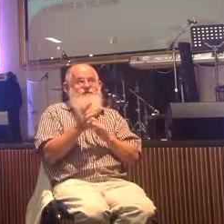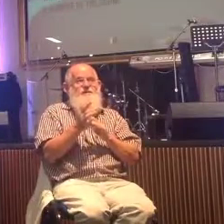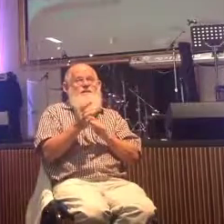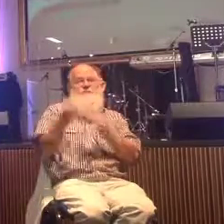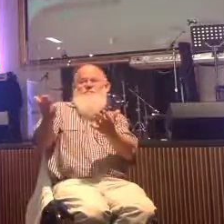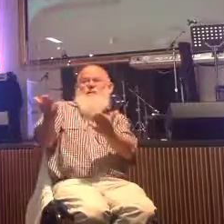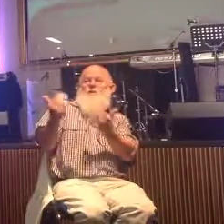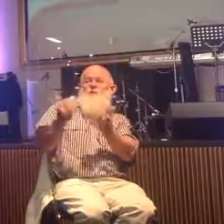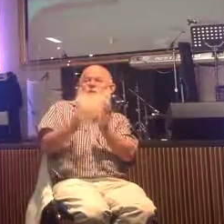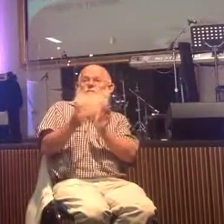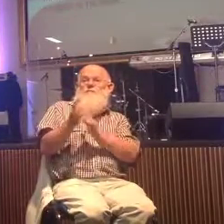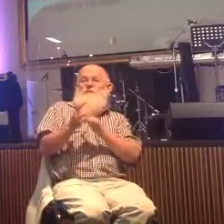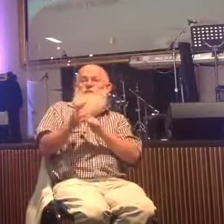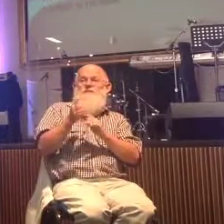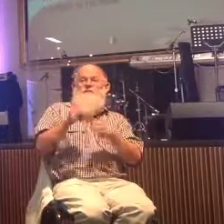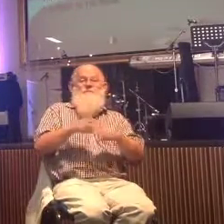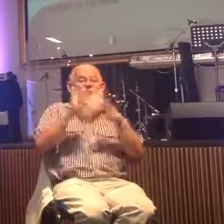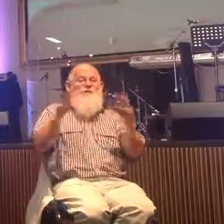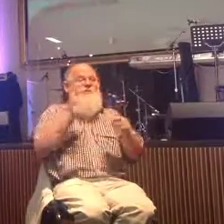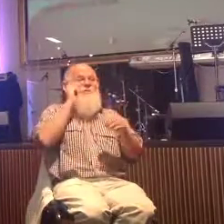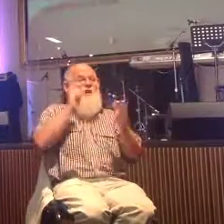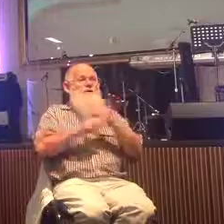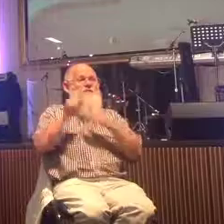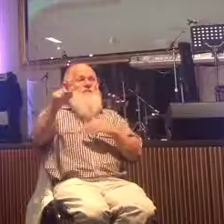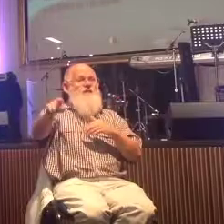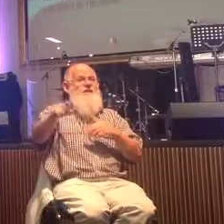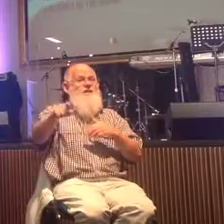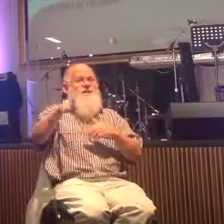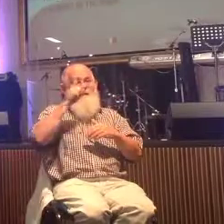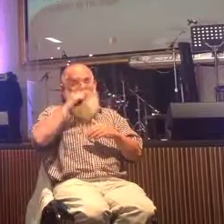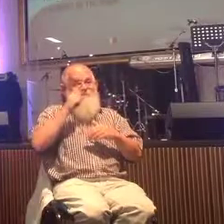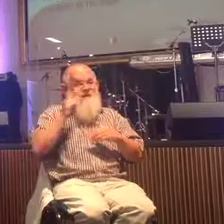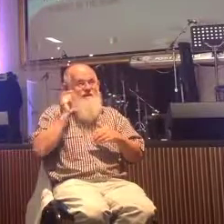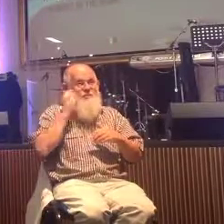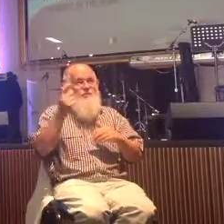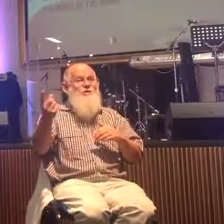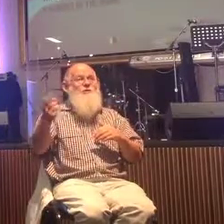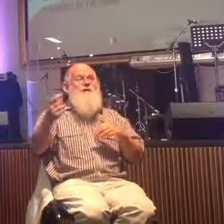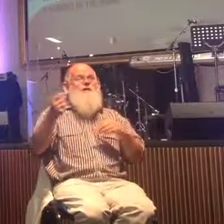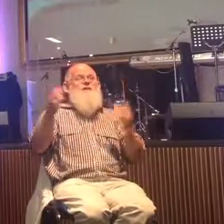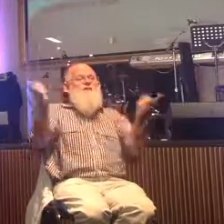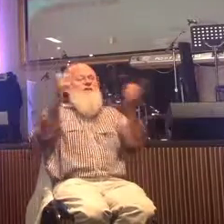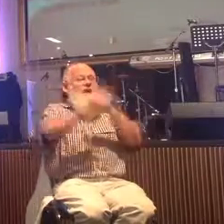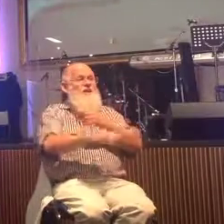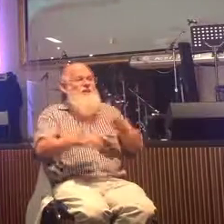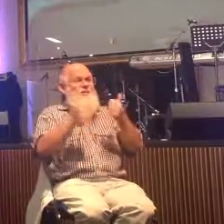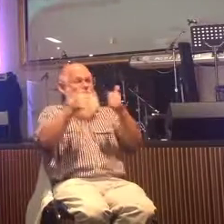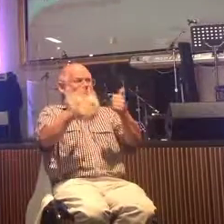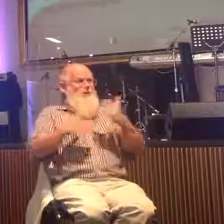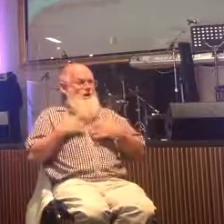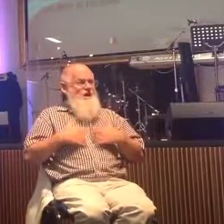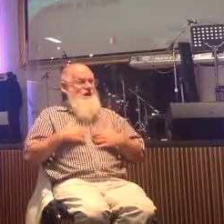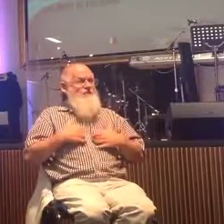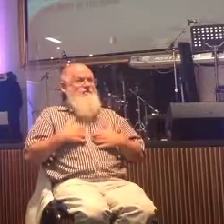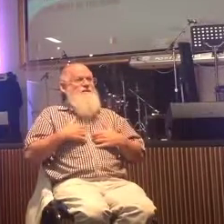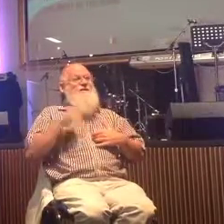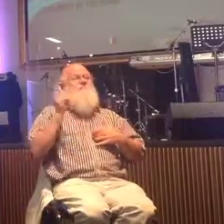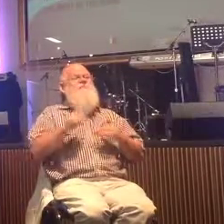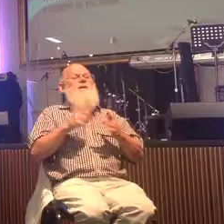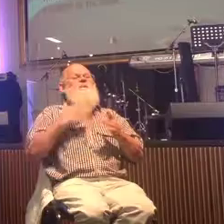changed, miracles would have happened. Yep. But it relies on the invitation. Yep. Is there areas in your